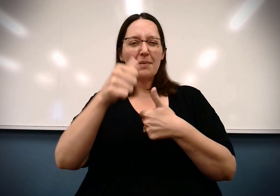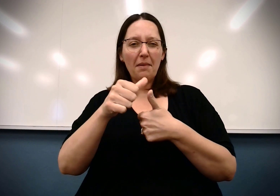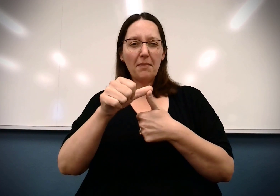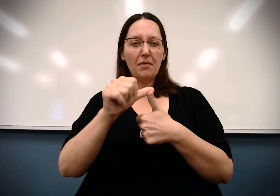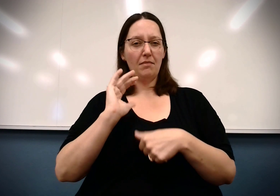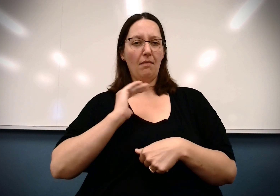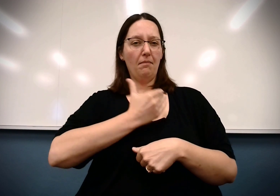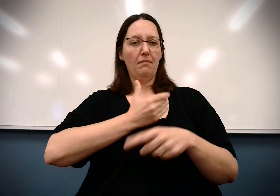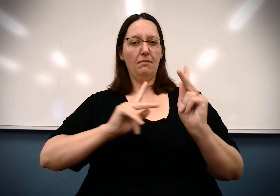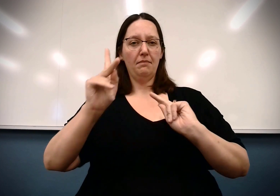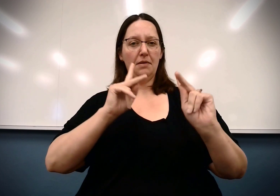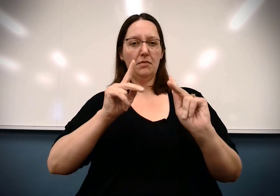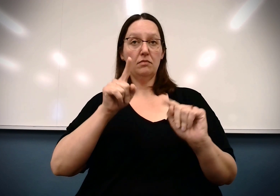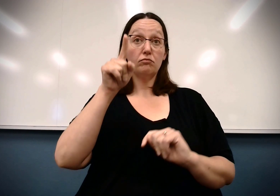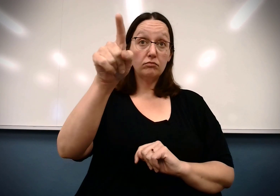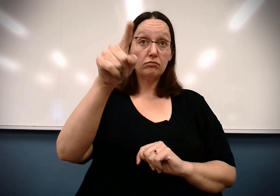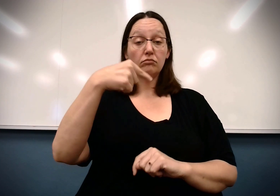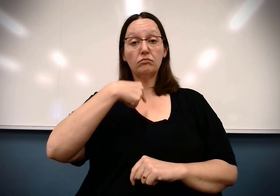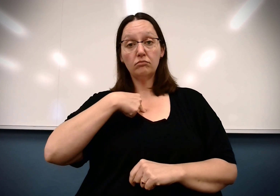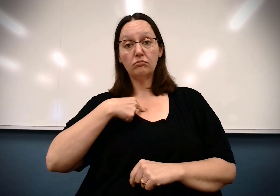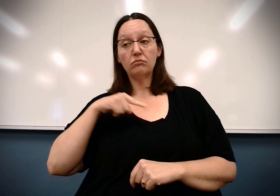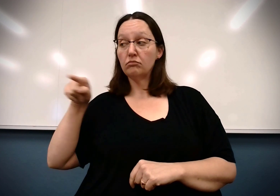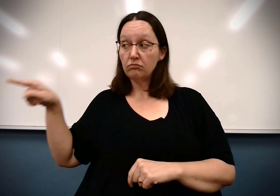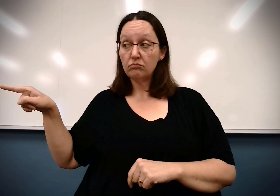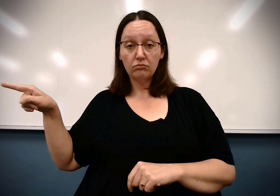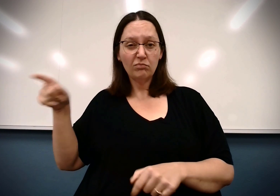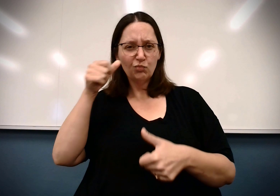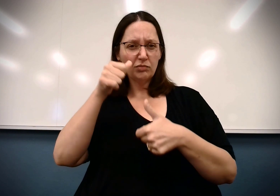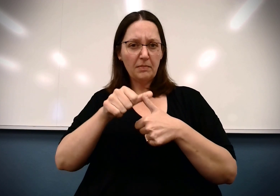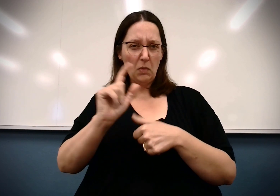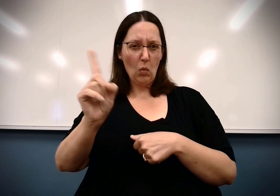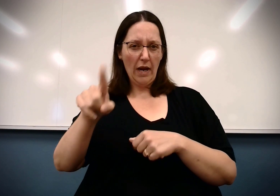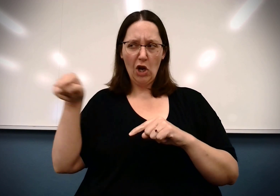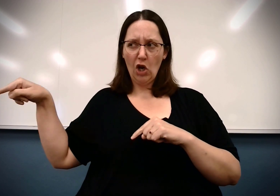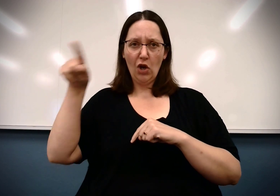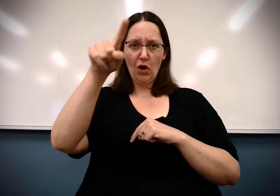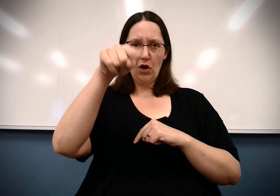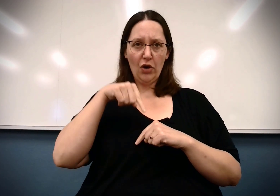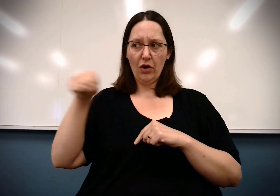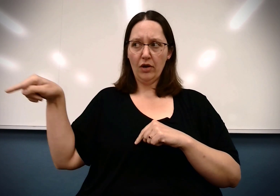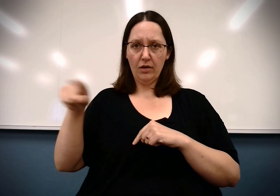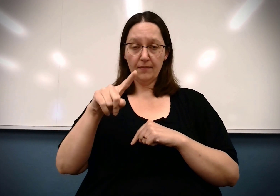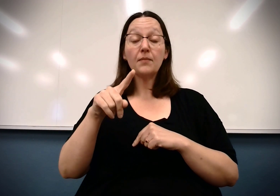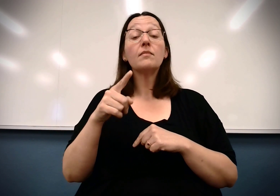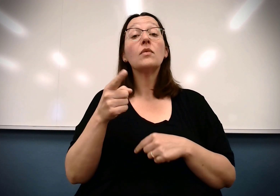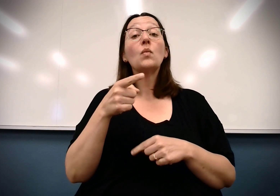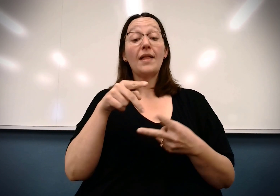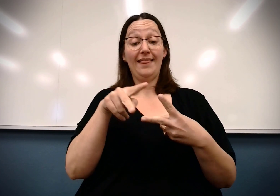directional verbs. Remember, we set our people up in space, right? I, me, and you, right? We know where they are. Our